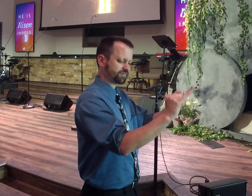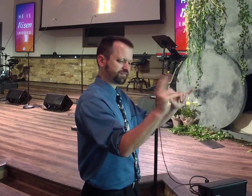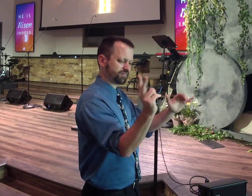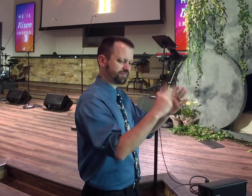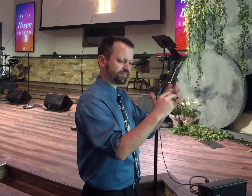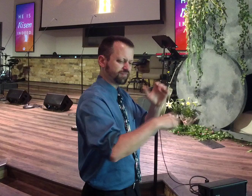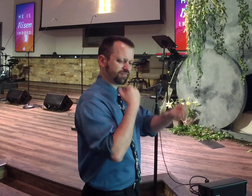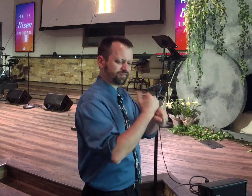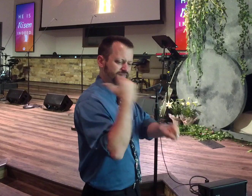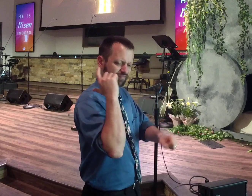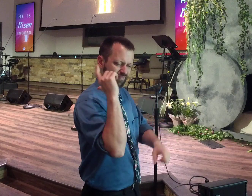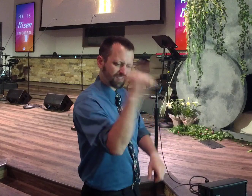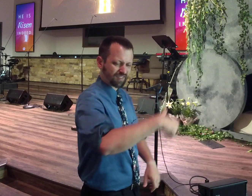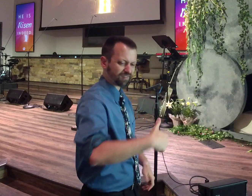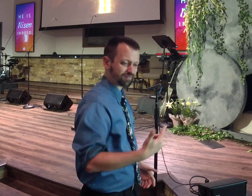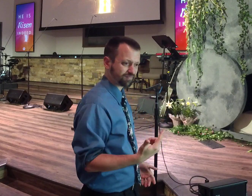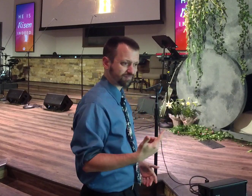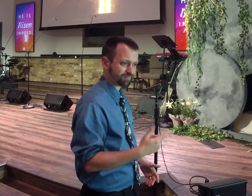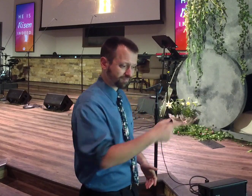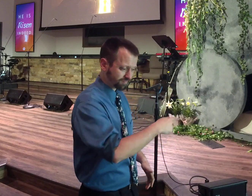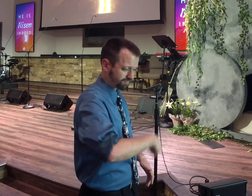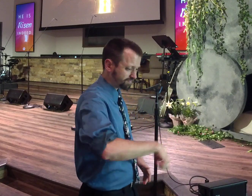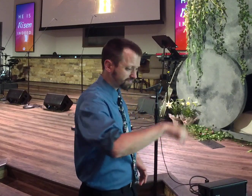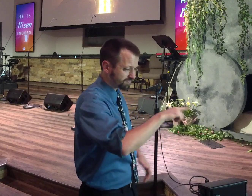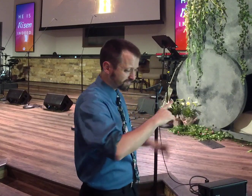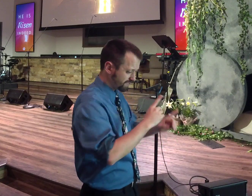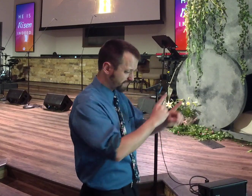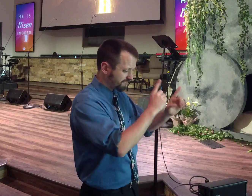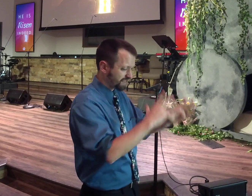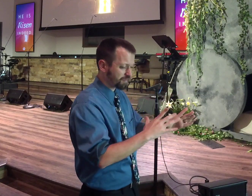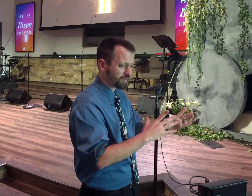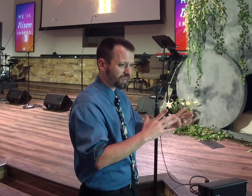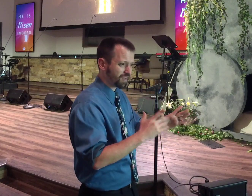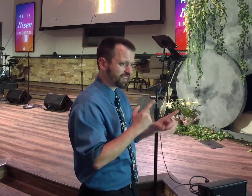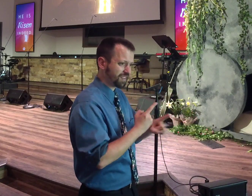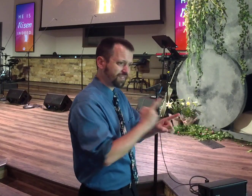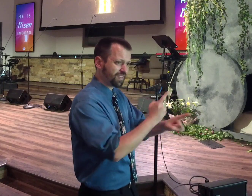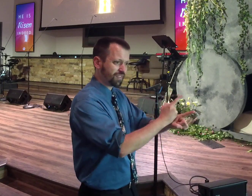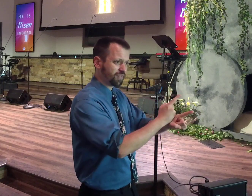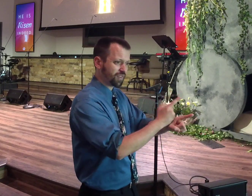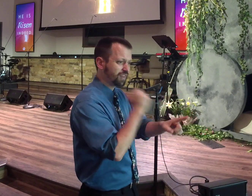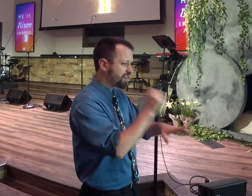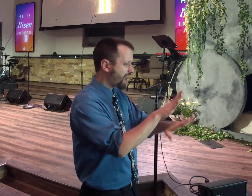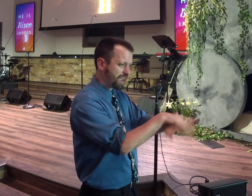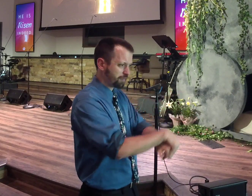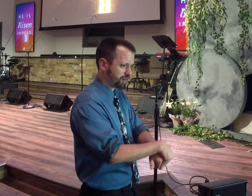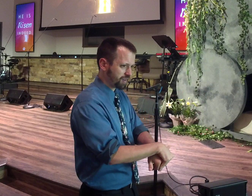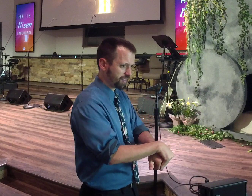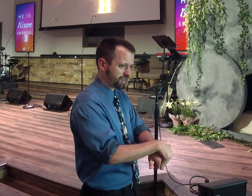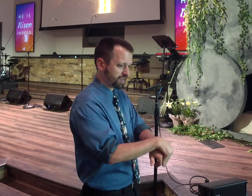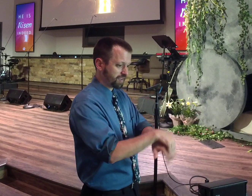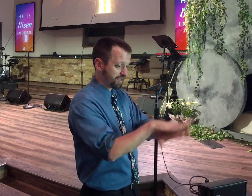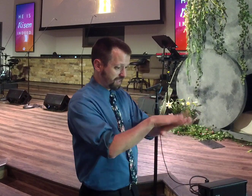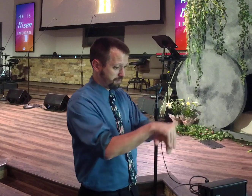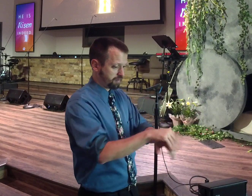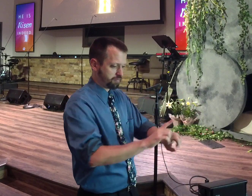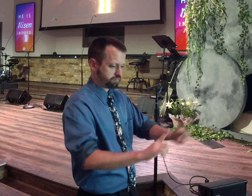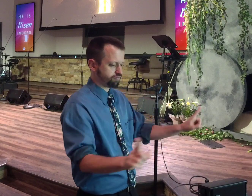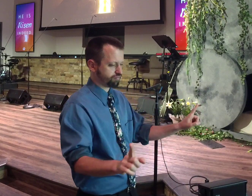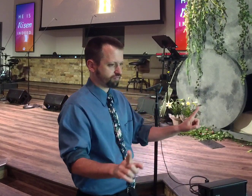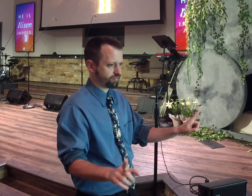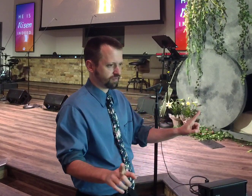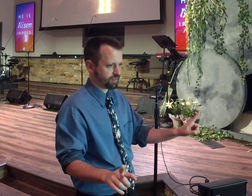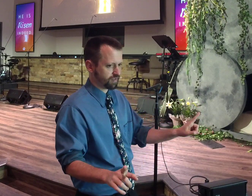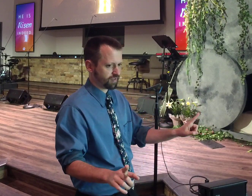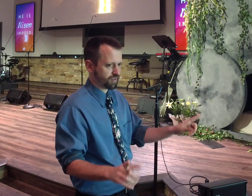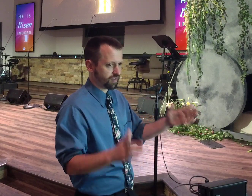later. These disciples were faithful. They weren't hypocrites. Hypocrites aren't made of the same stuff. A